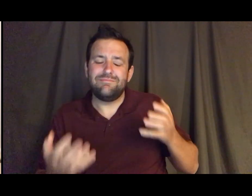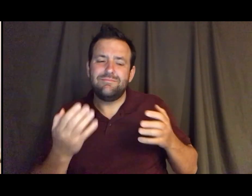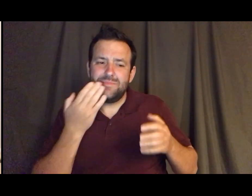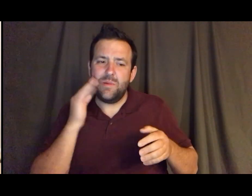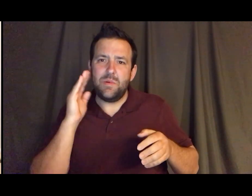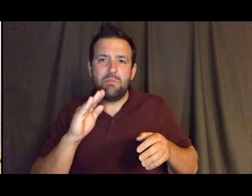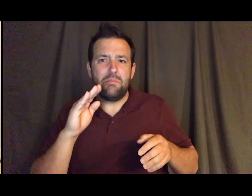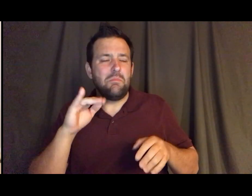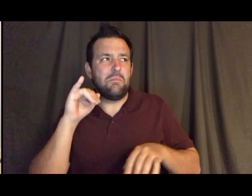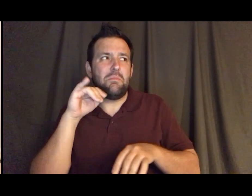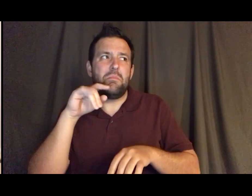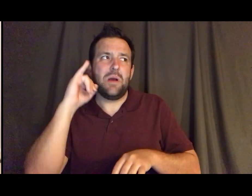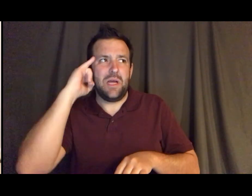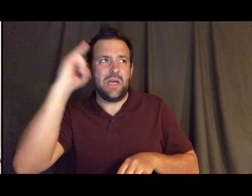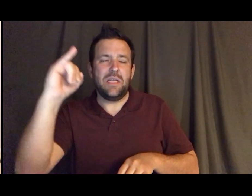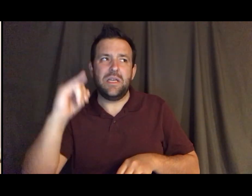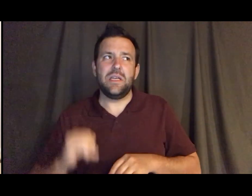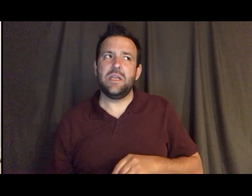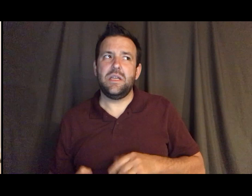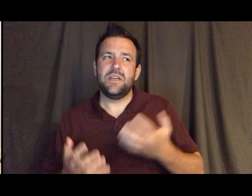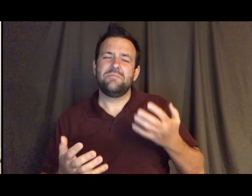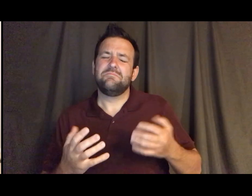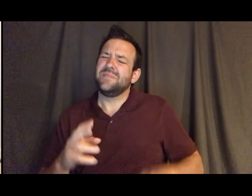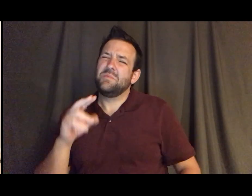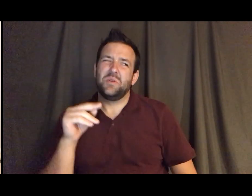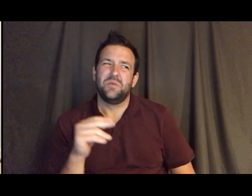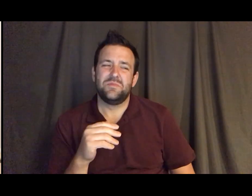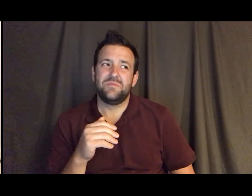I think maybe no. Goodbye, goodbye, goodbye."